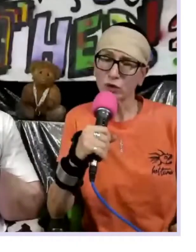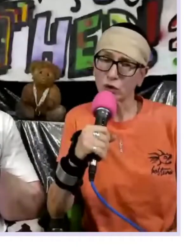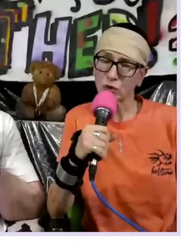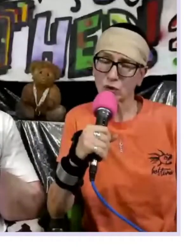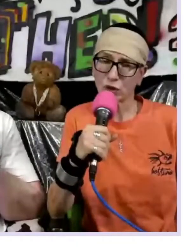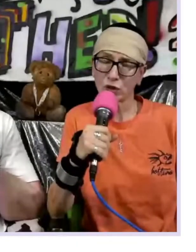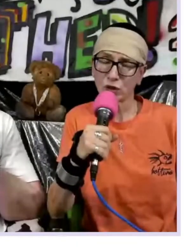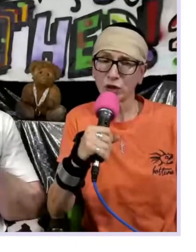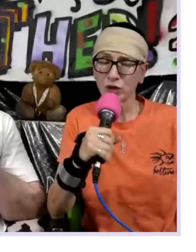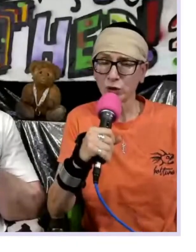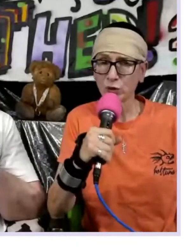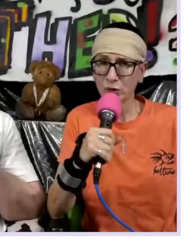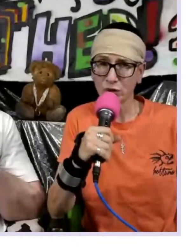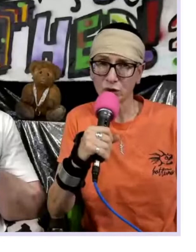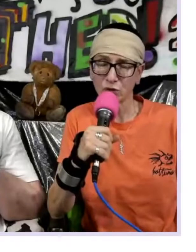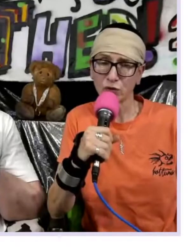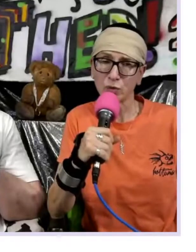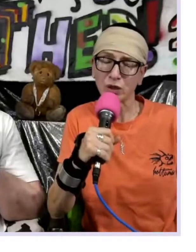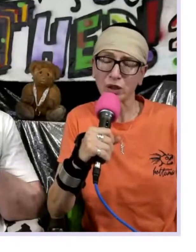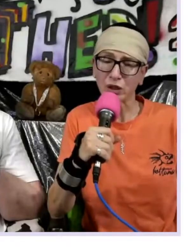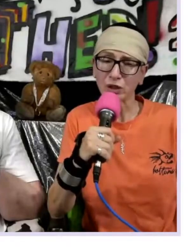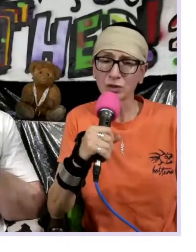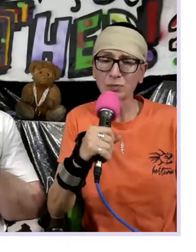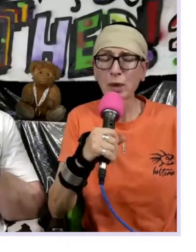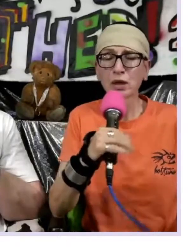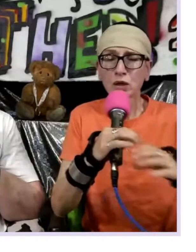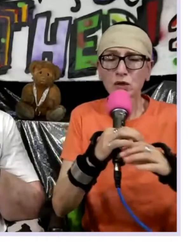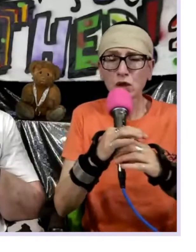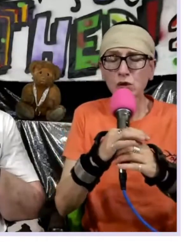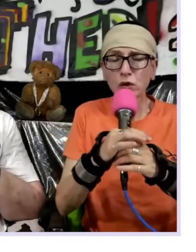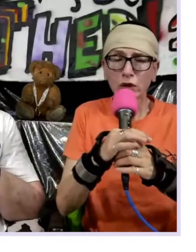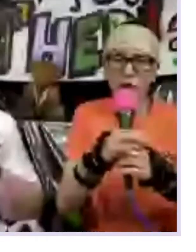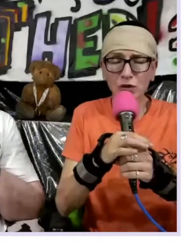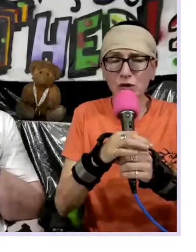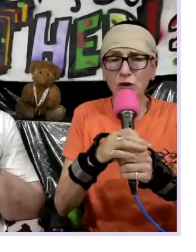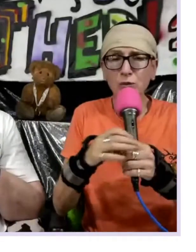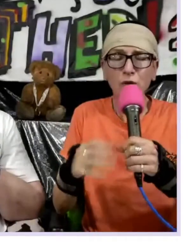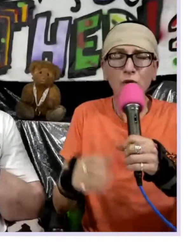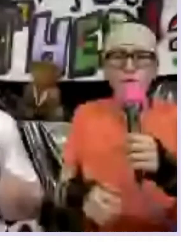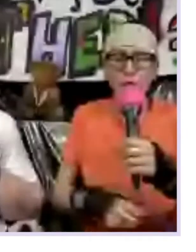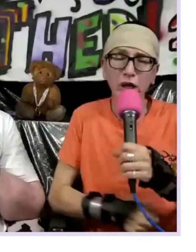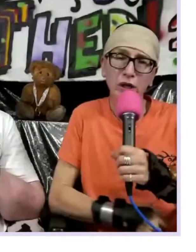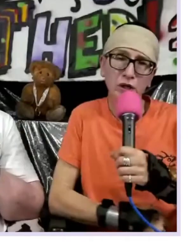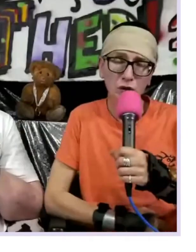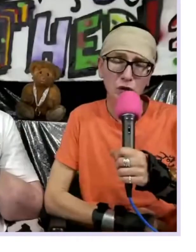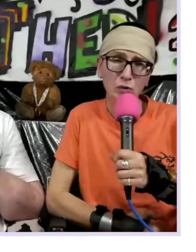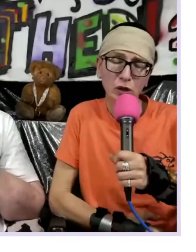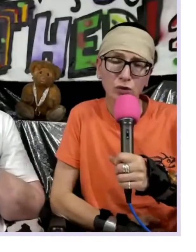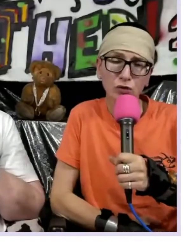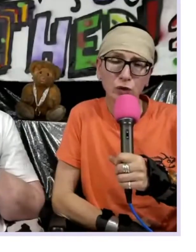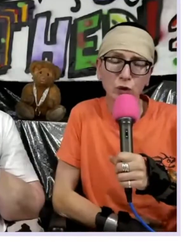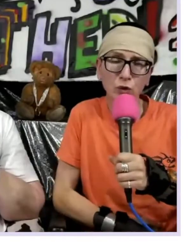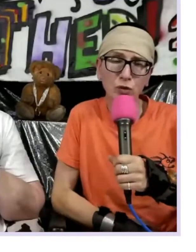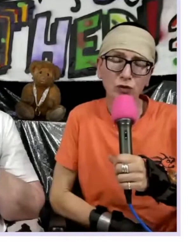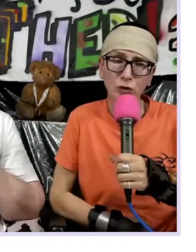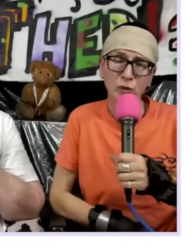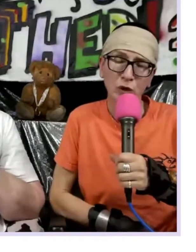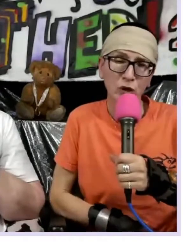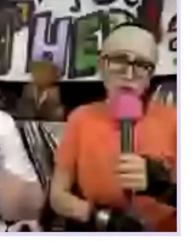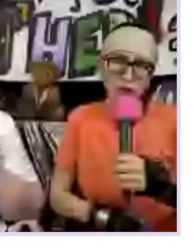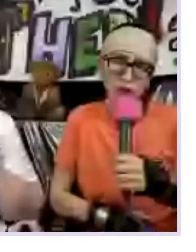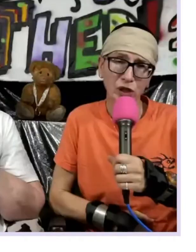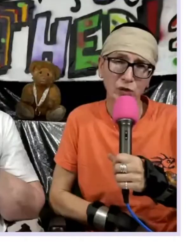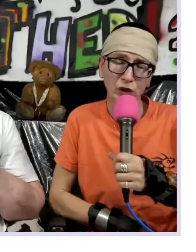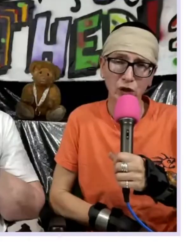of the consultation in Newham has confirmed it is. So I'm just going to put on a 2-minute film from our